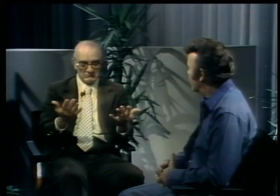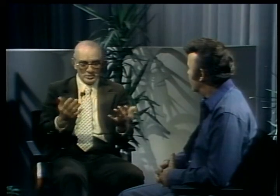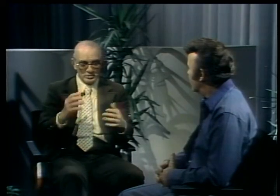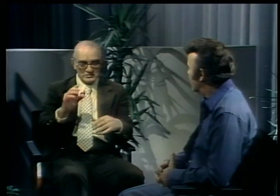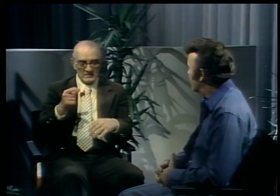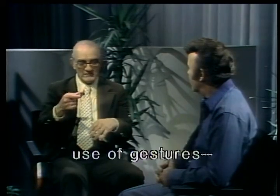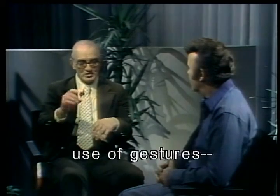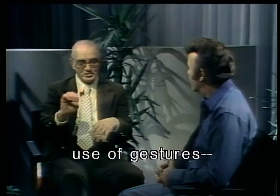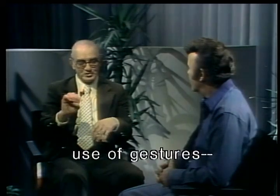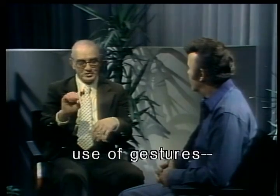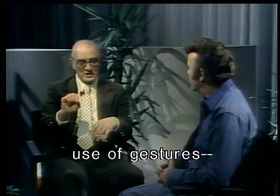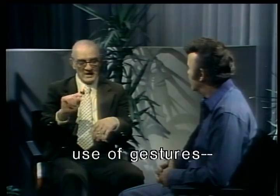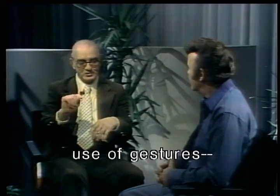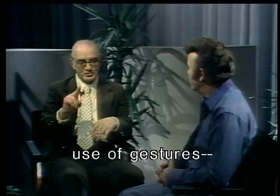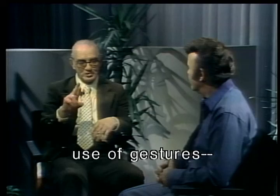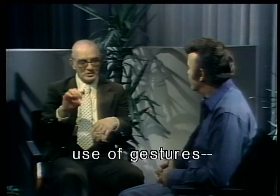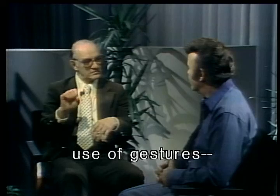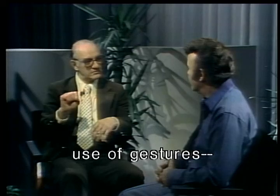Use of gestures.